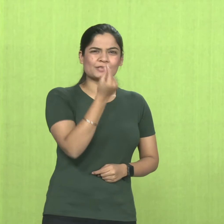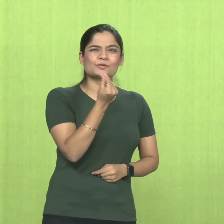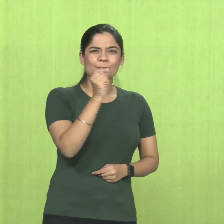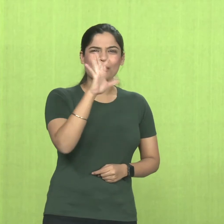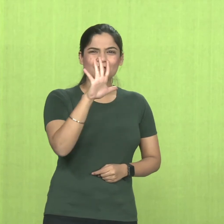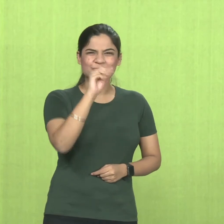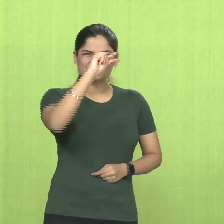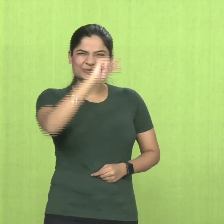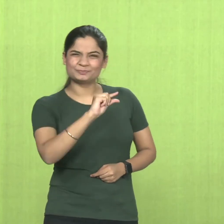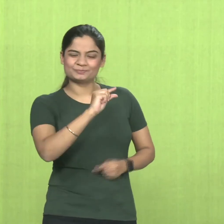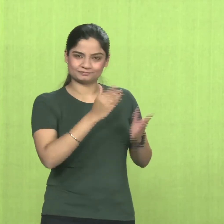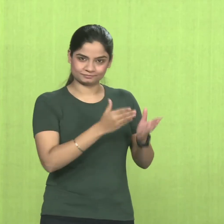cheap.